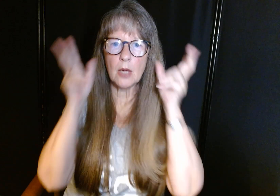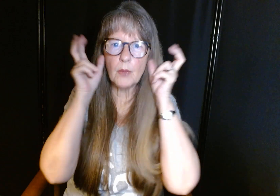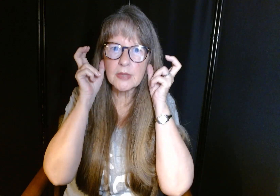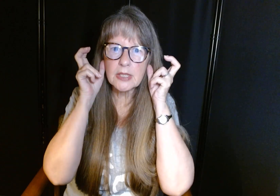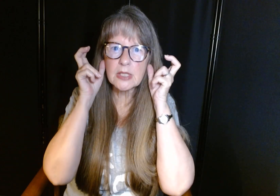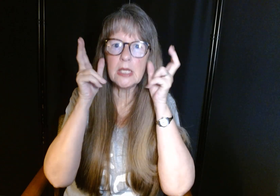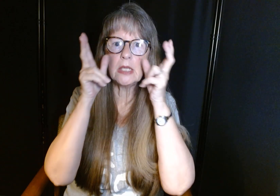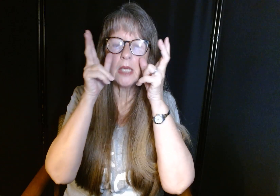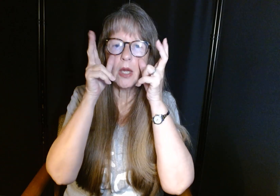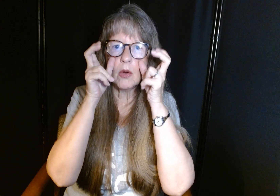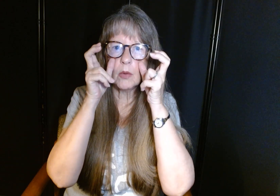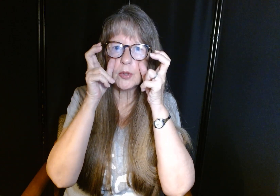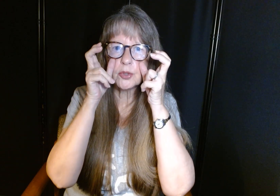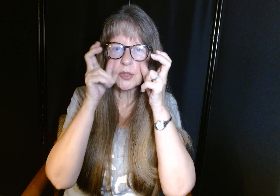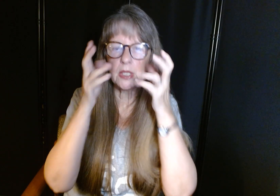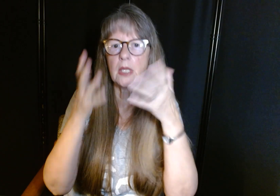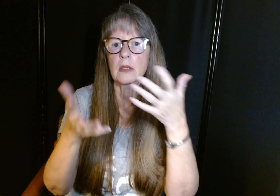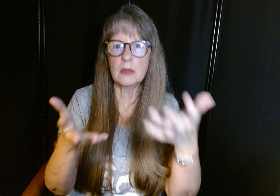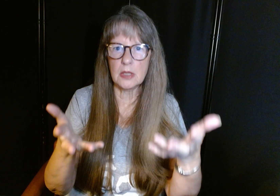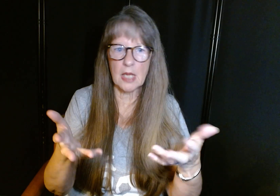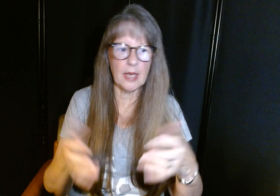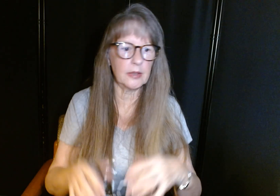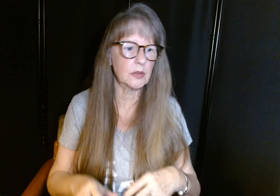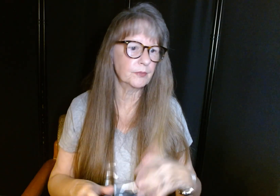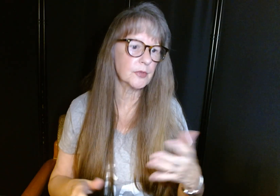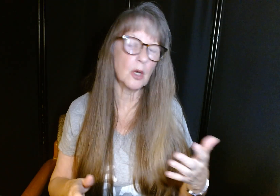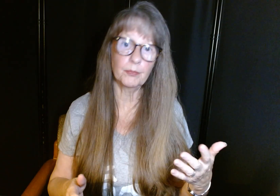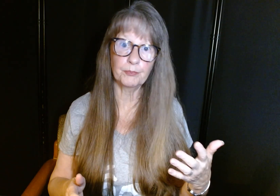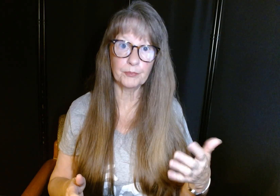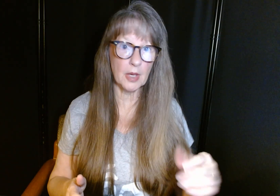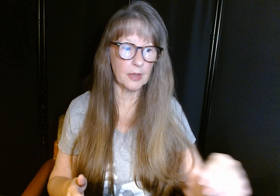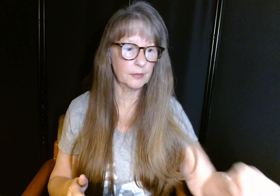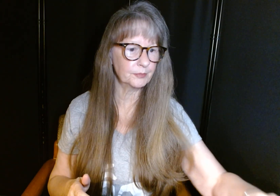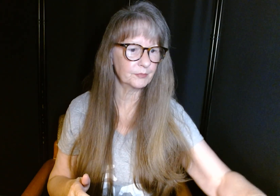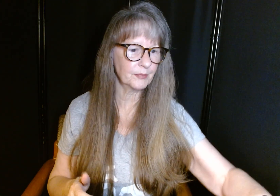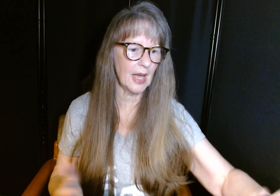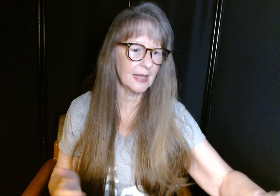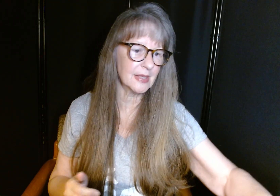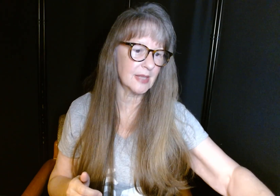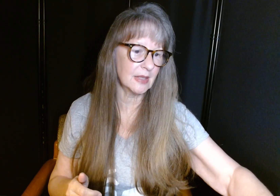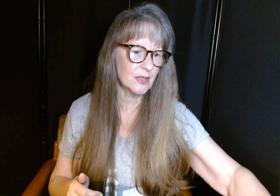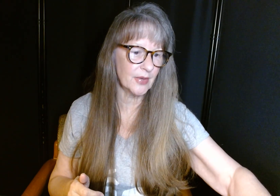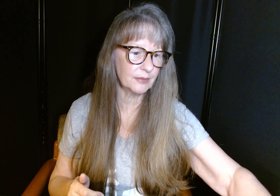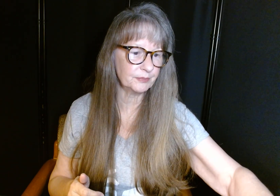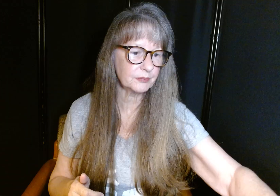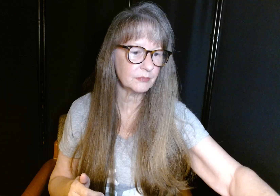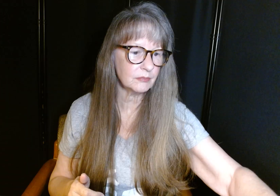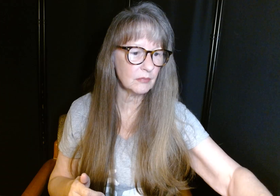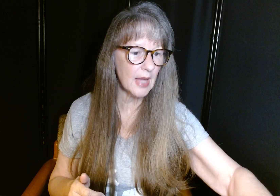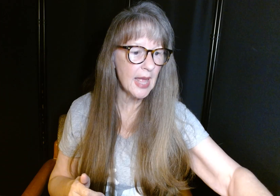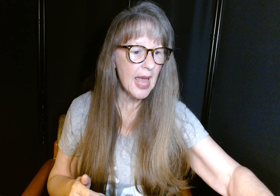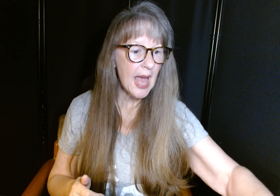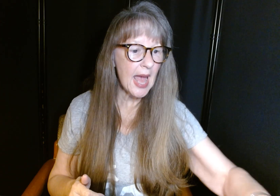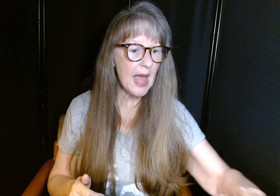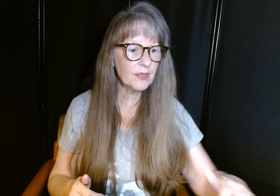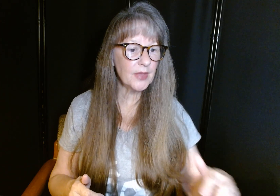waves listening or what you're seeing, the signs. So I like the sign, it's fun. And